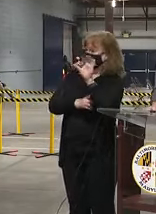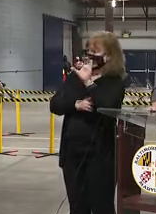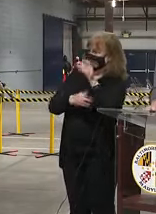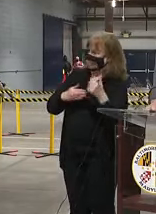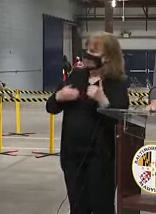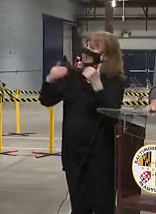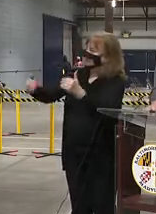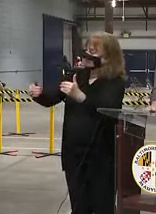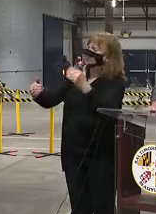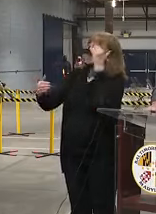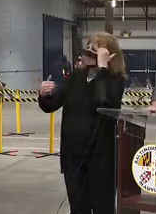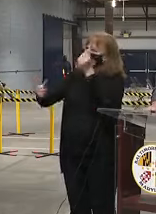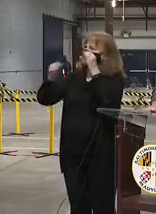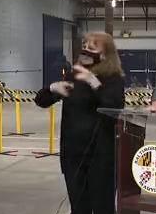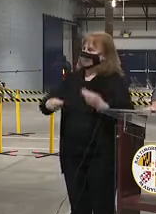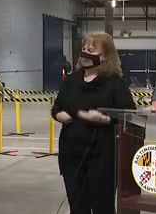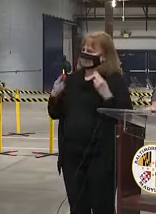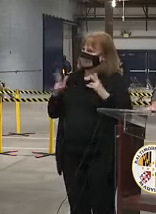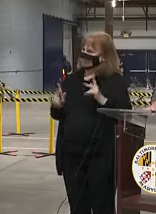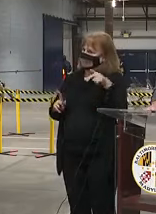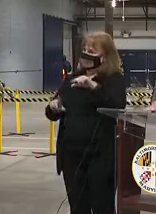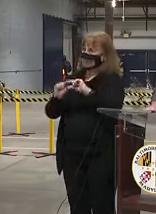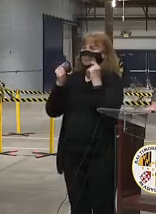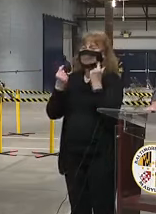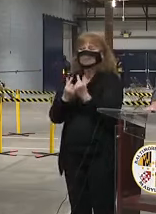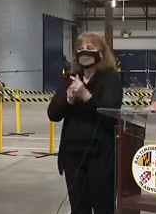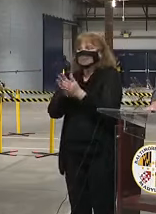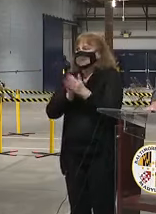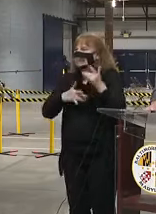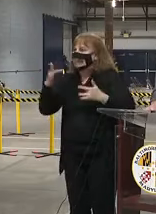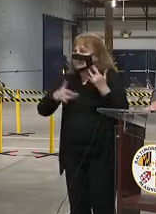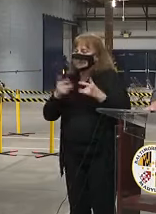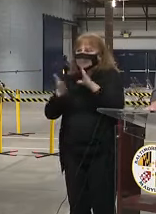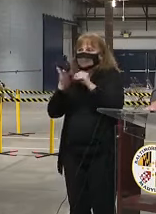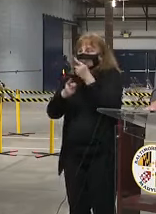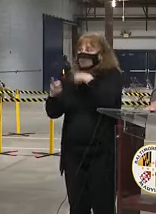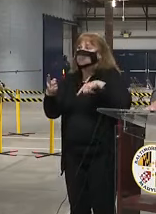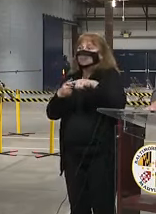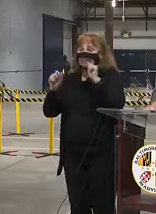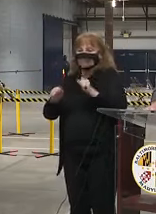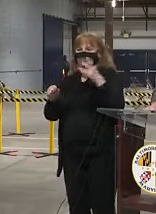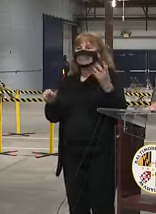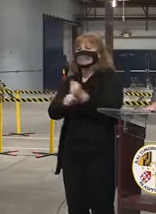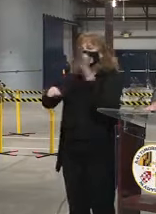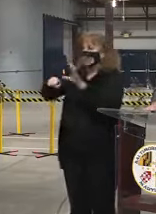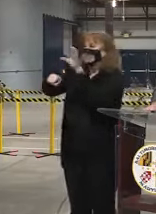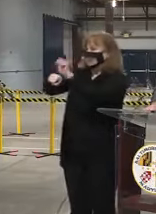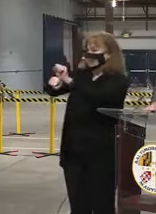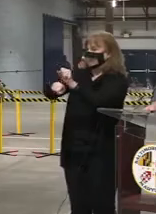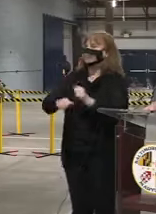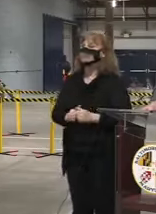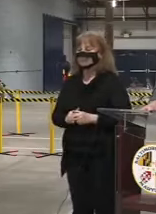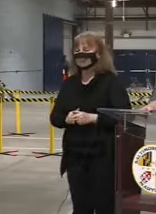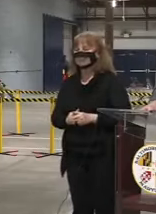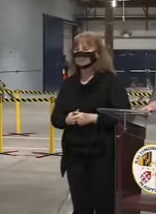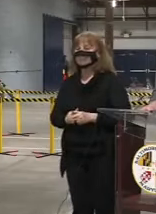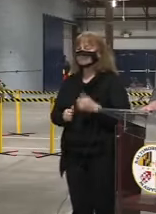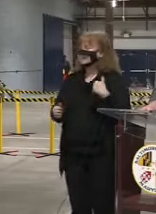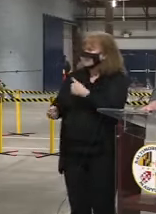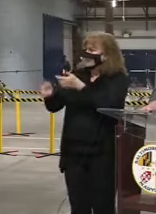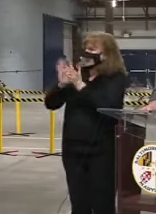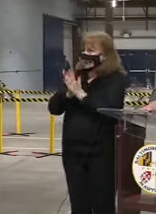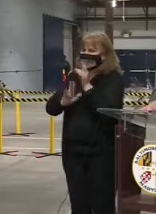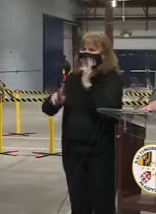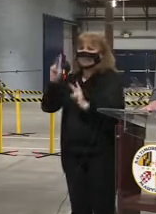we know that there are many residents in this group who are anxious to learn when they can have an appointment. We're